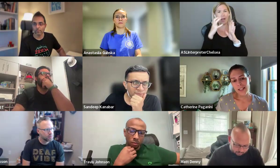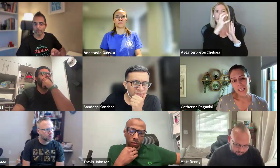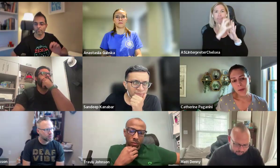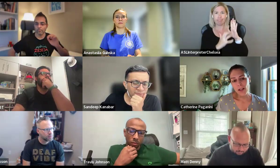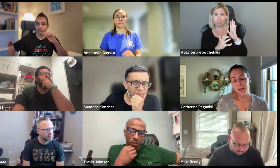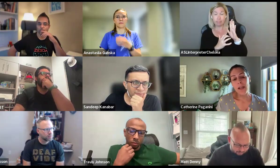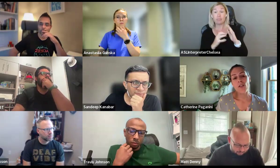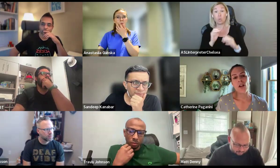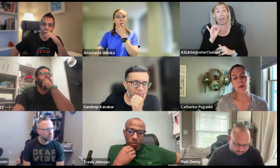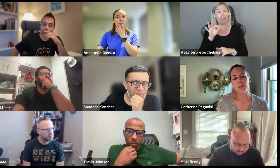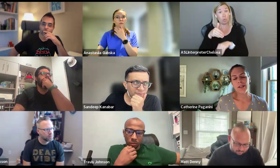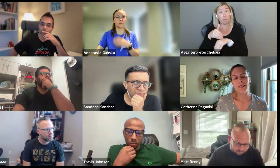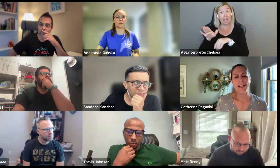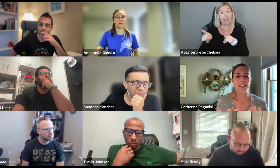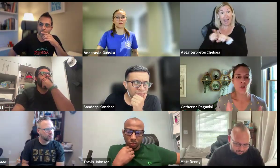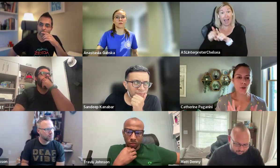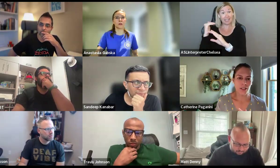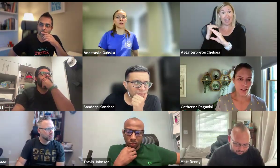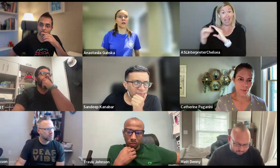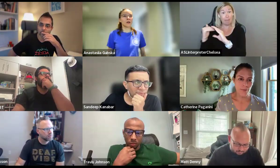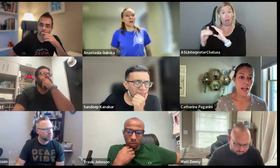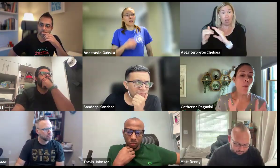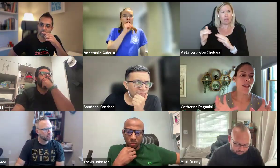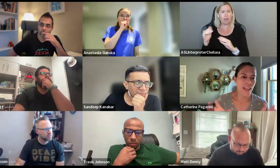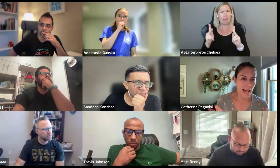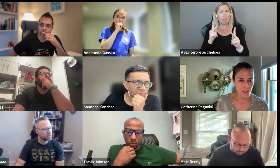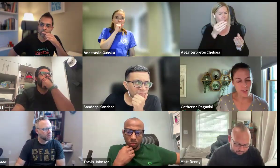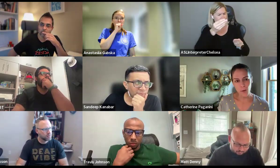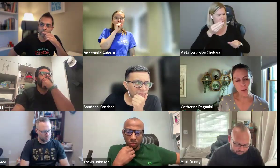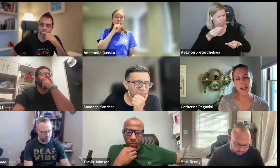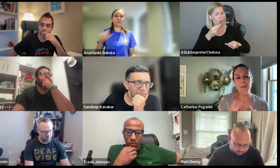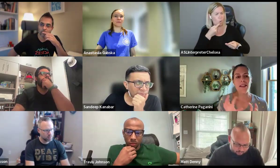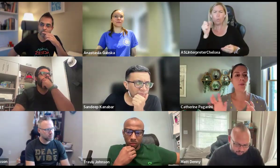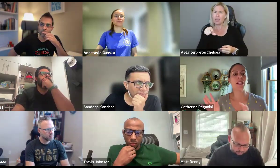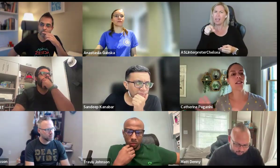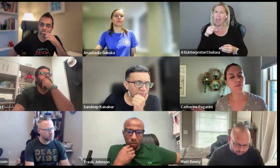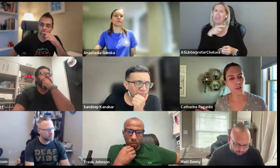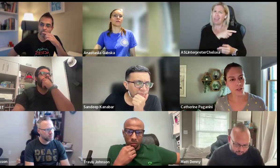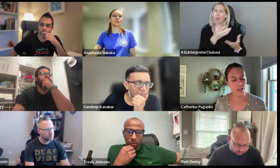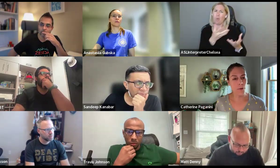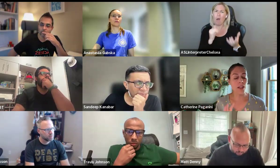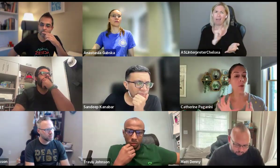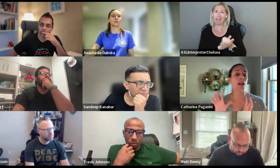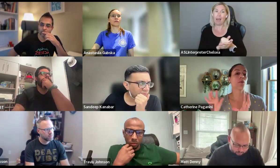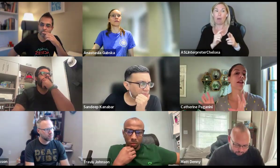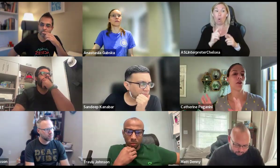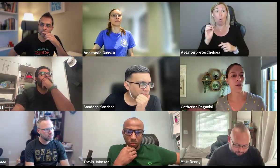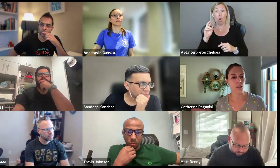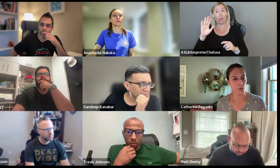an email, it may just come across, yeah, sure, they want that. Or maybe they're being difficult. They want to bring their own